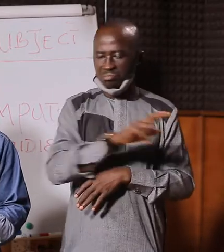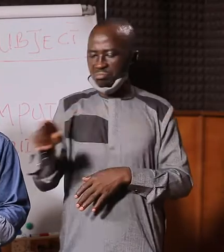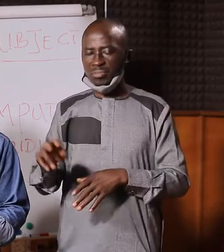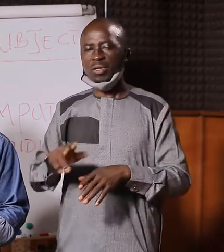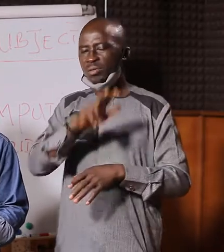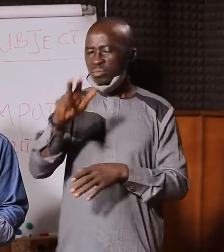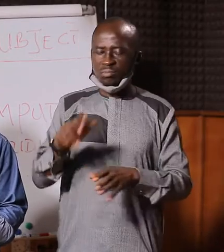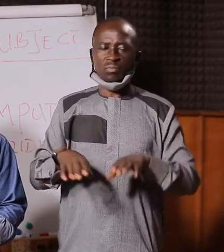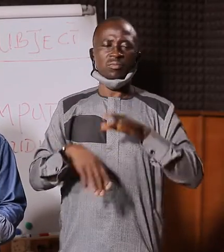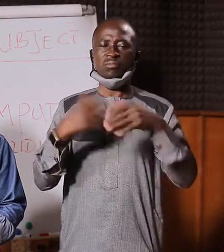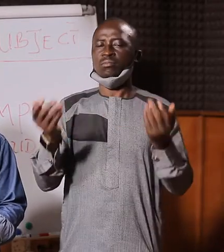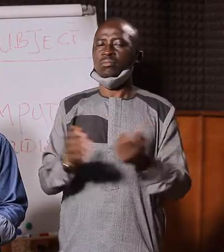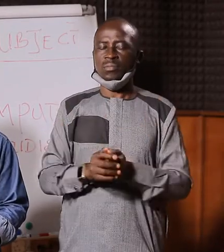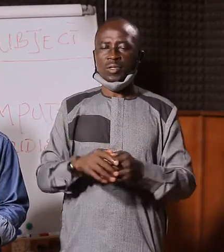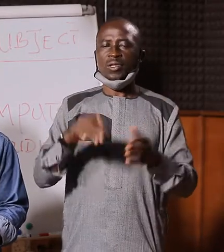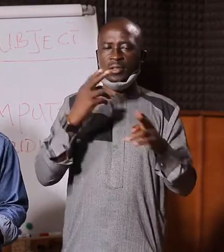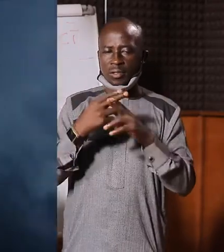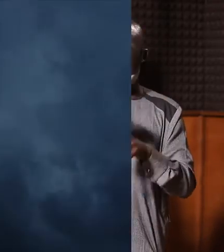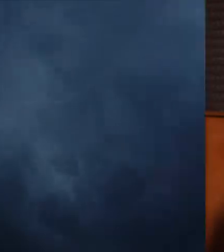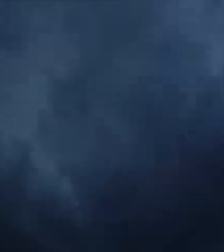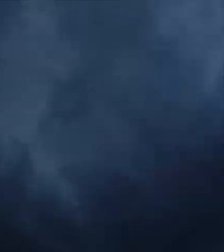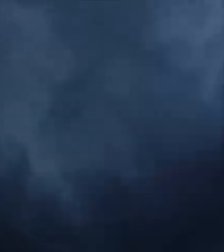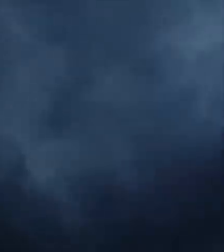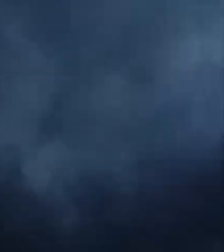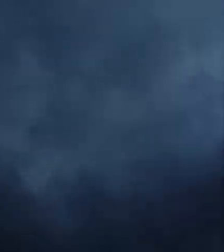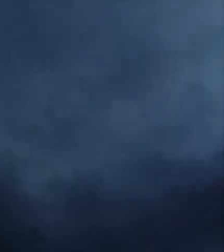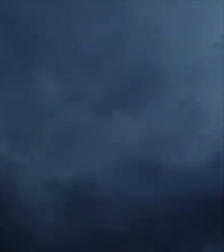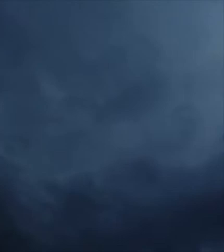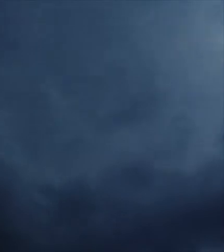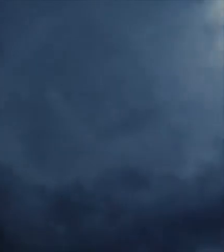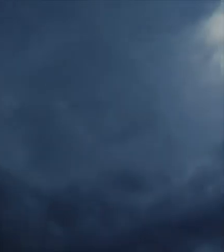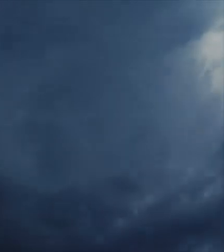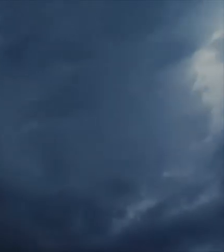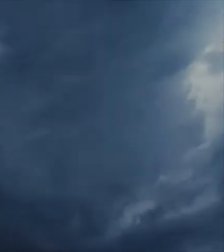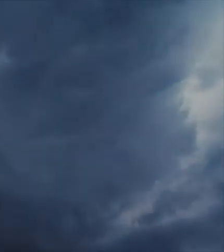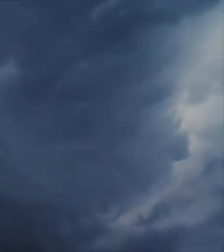you move a lot with is referred to as what? The joystick.